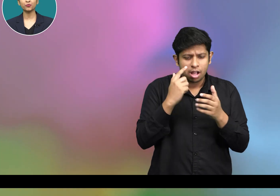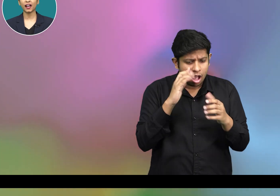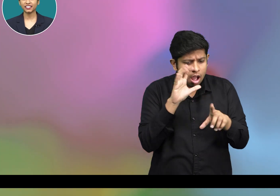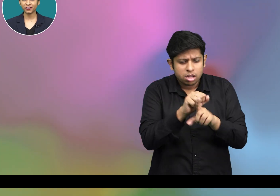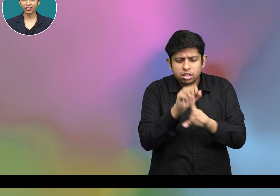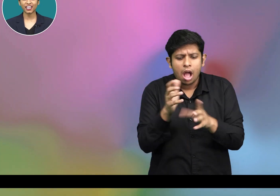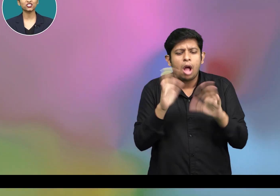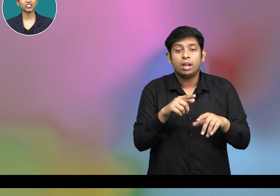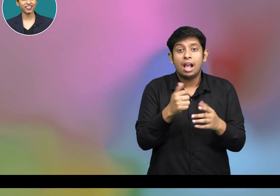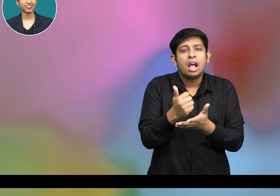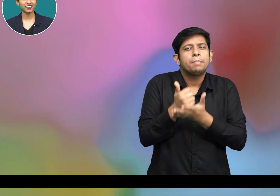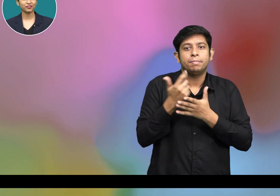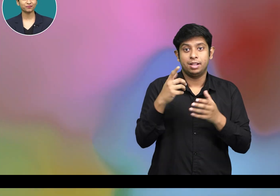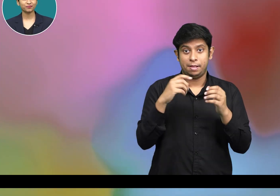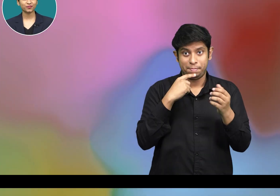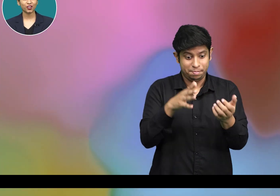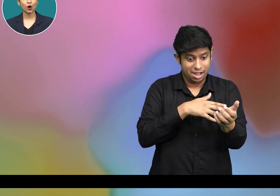blood group identification kit.